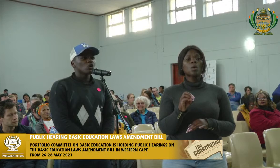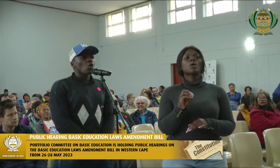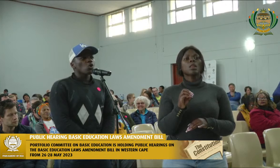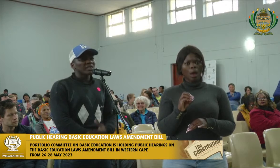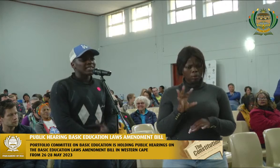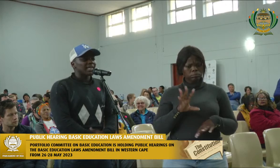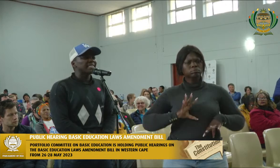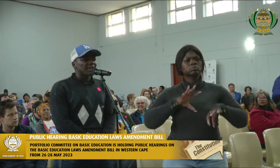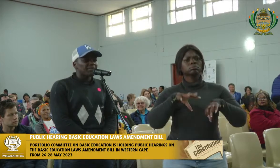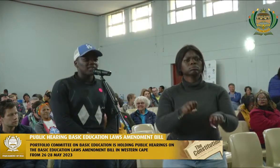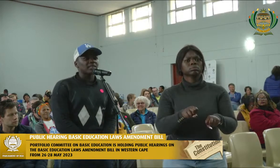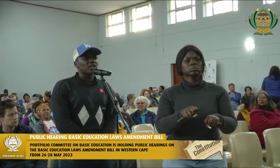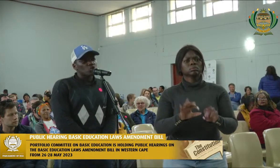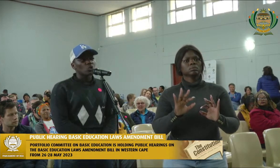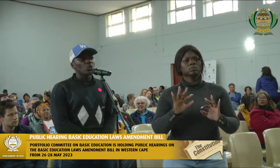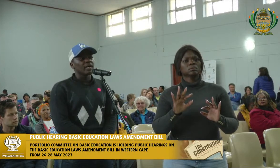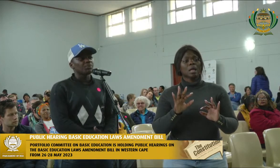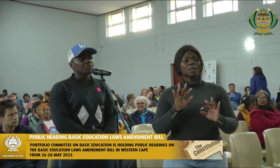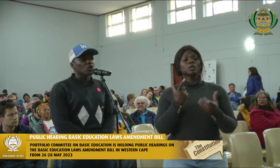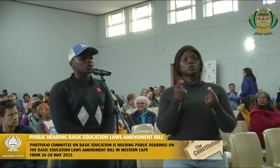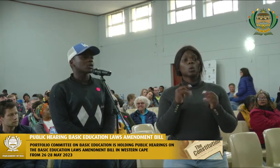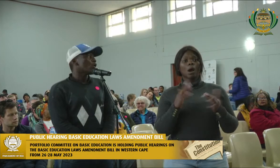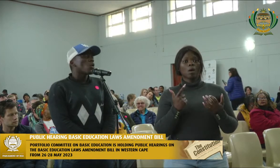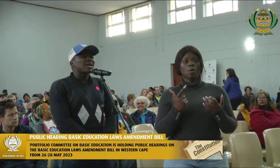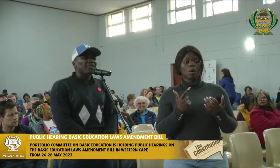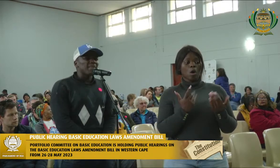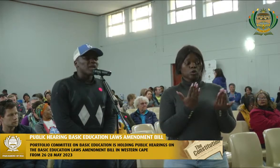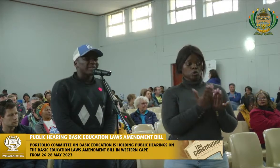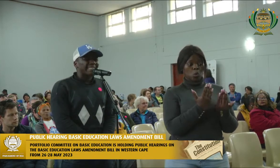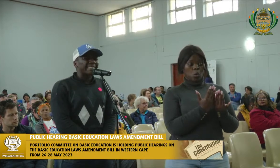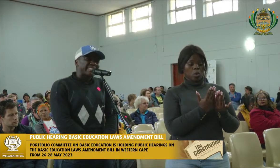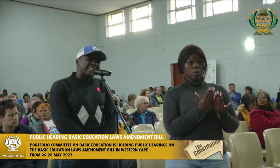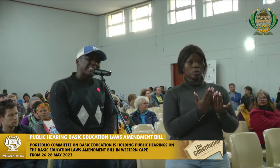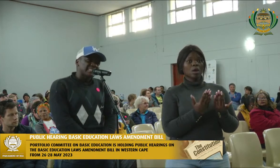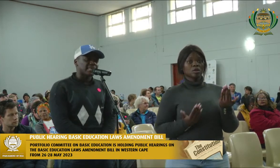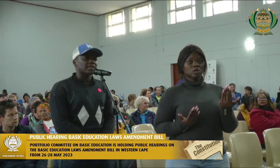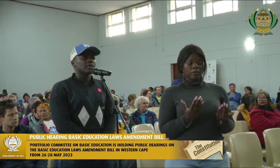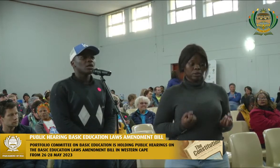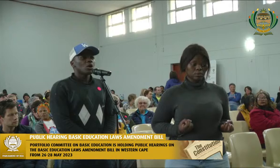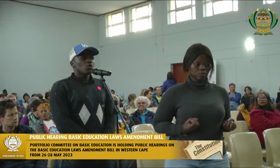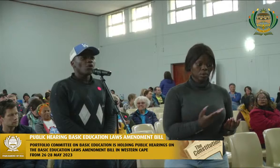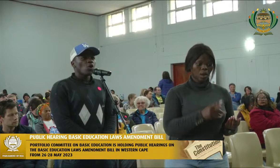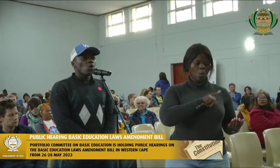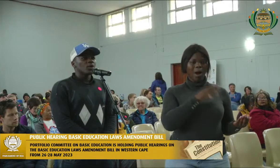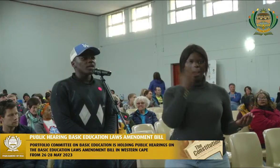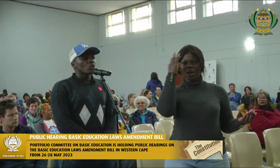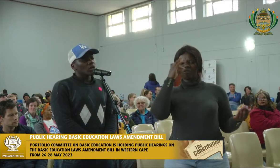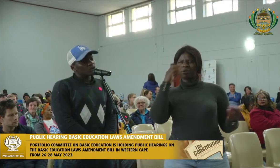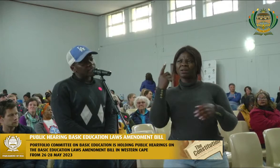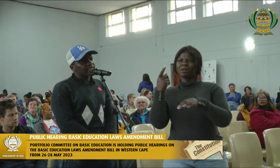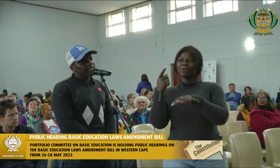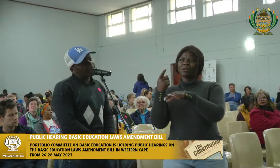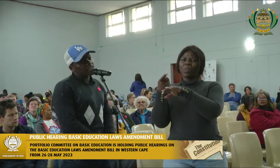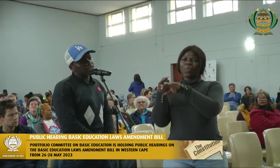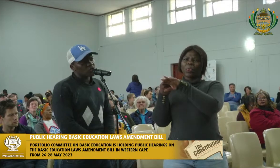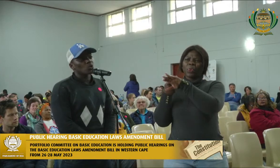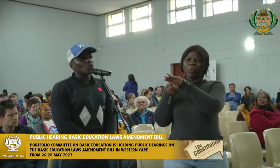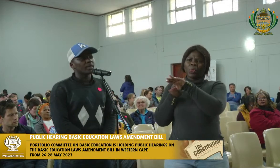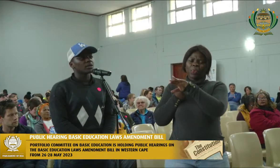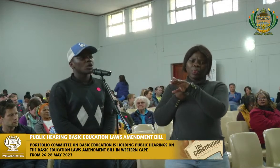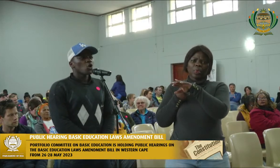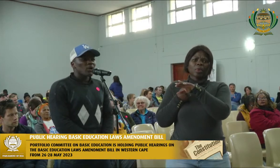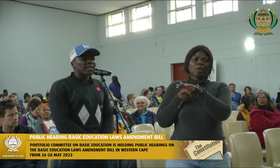overtake ngokuzisa i-services ezikolweni, because ugovernment uthatha ixesha elide for ulanduka uzisa